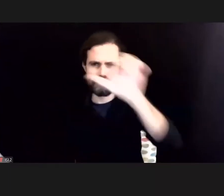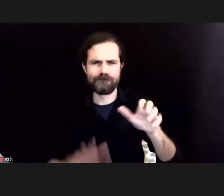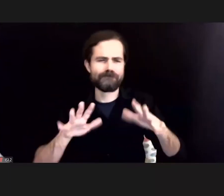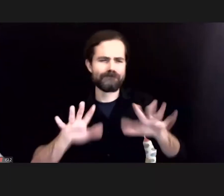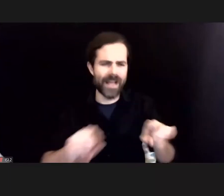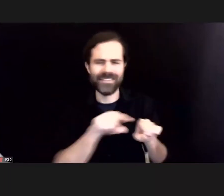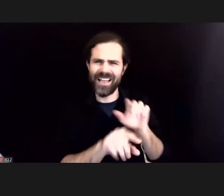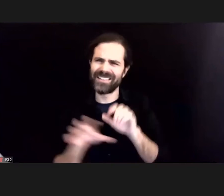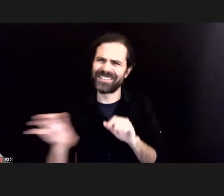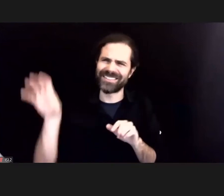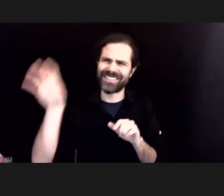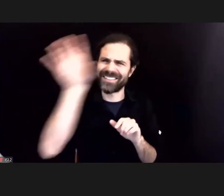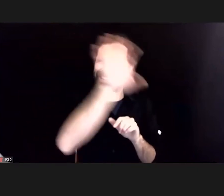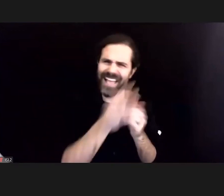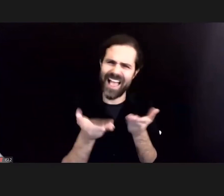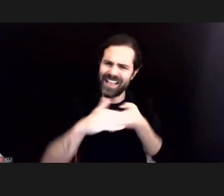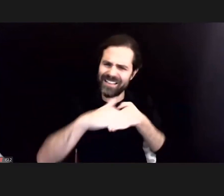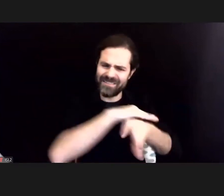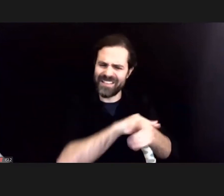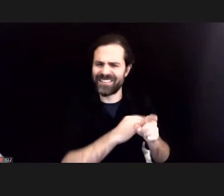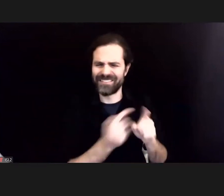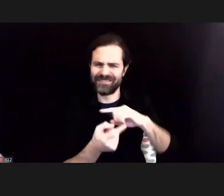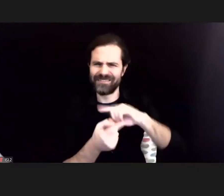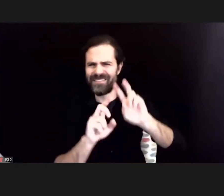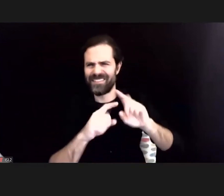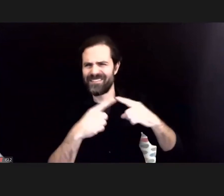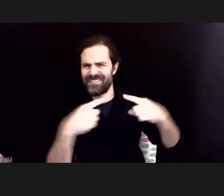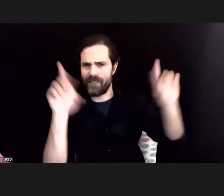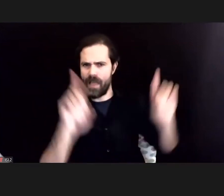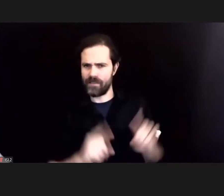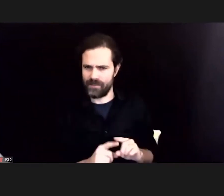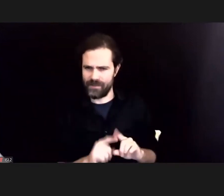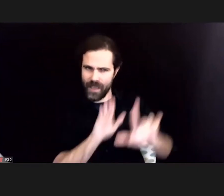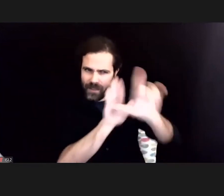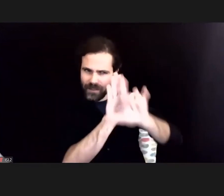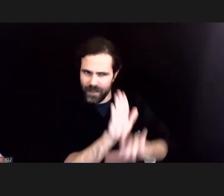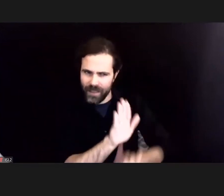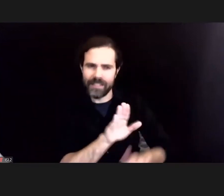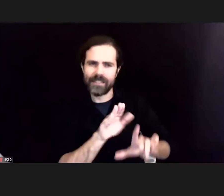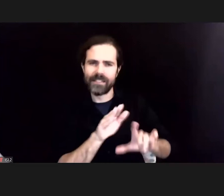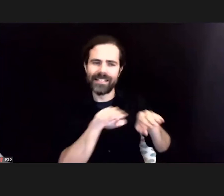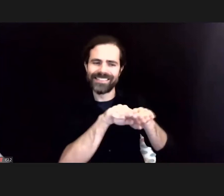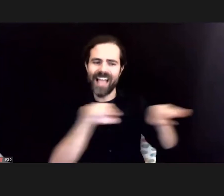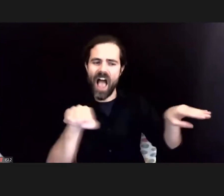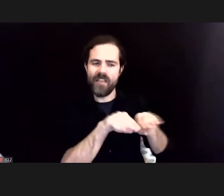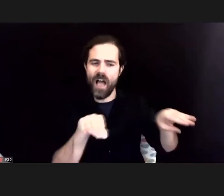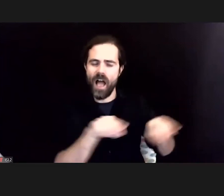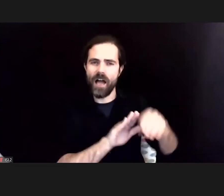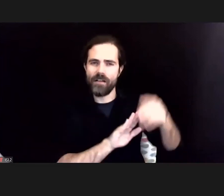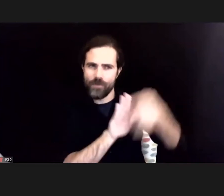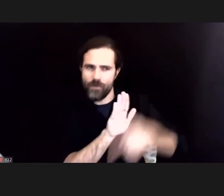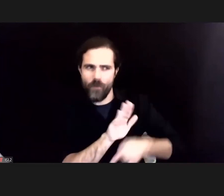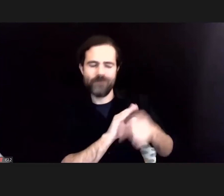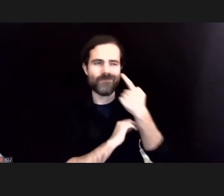different delivery systems and provision systems at national level. So sometimes persons with